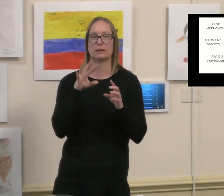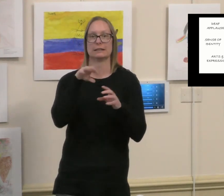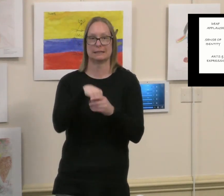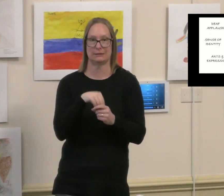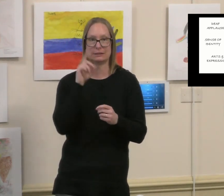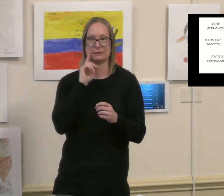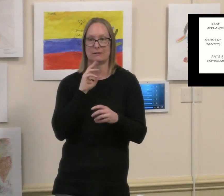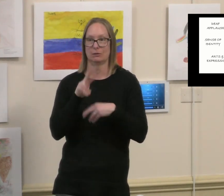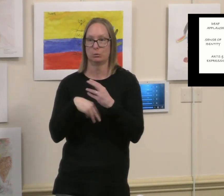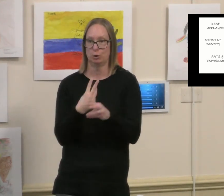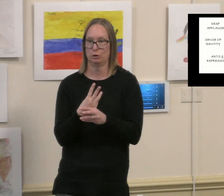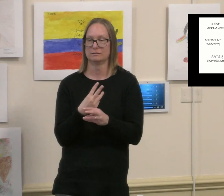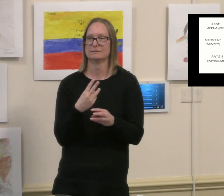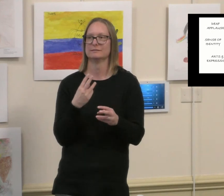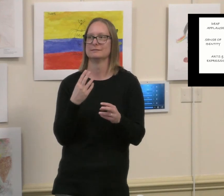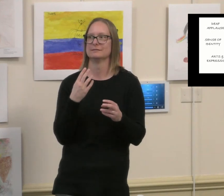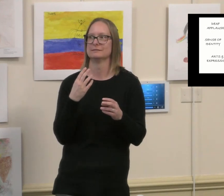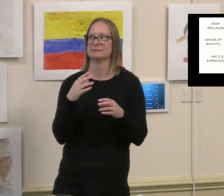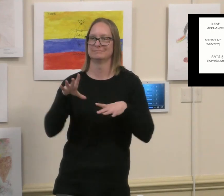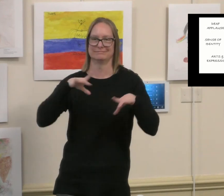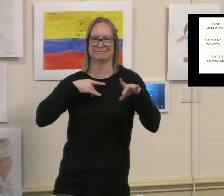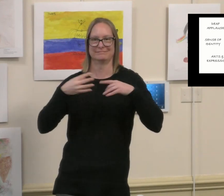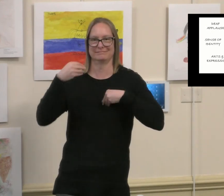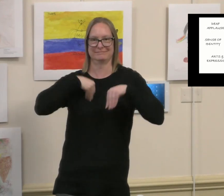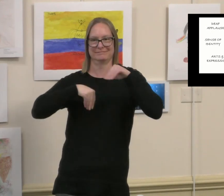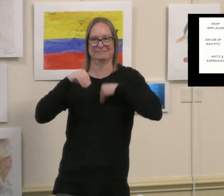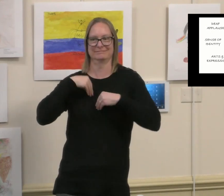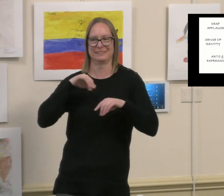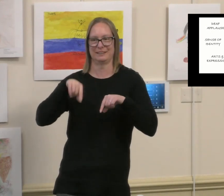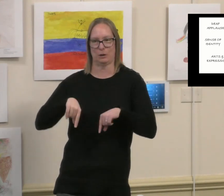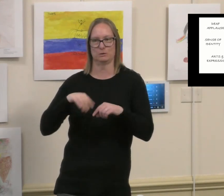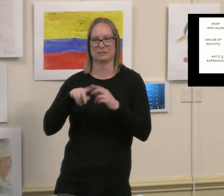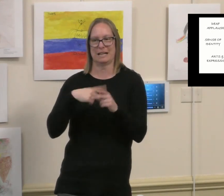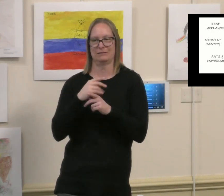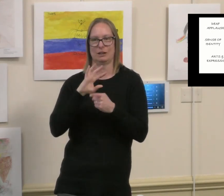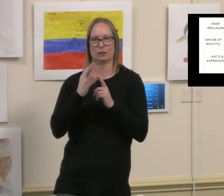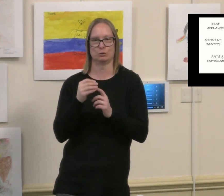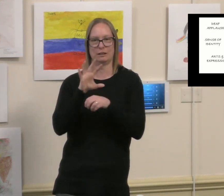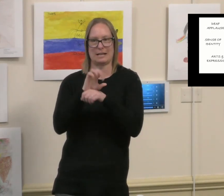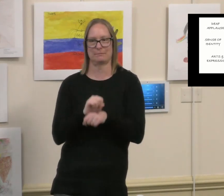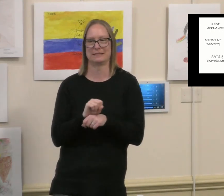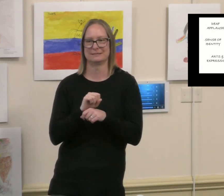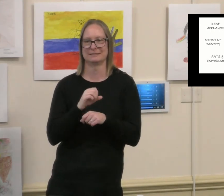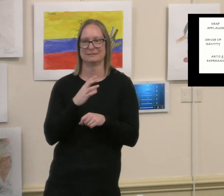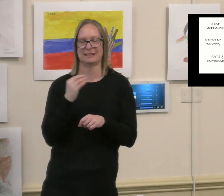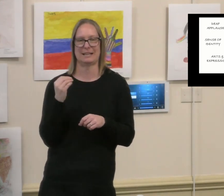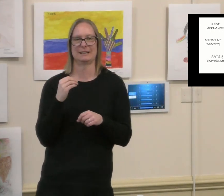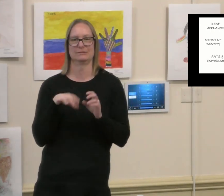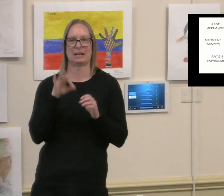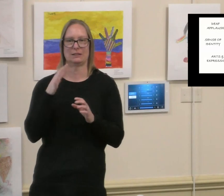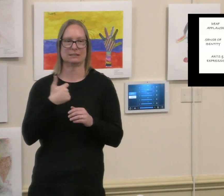going, and people who are involved in the deaf world just feel like they have all of these cultural